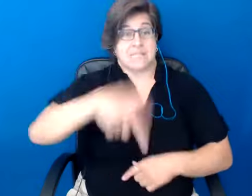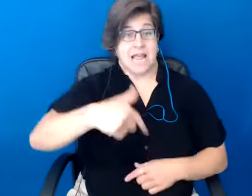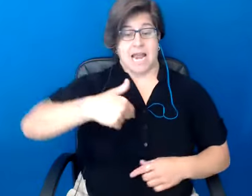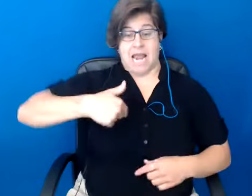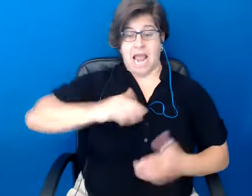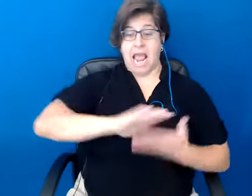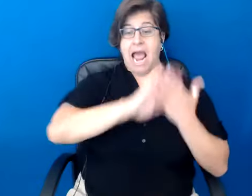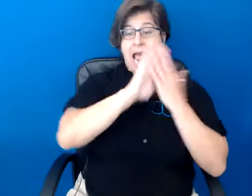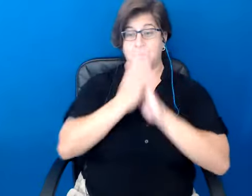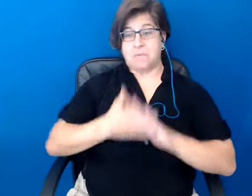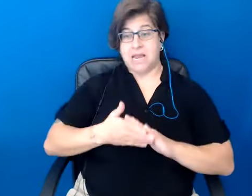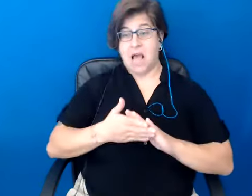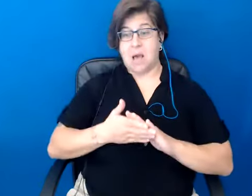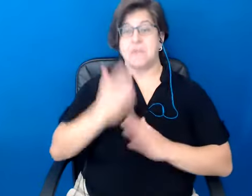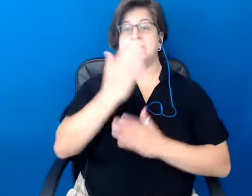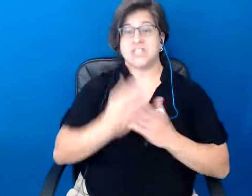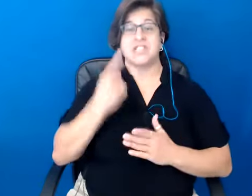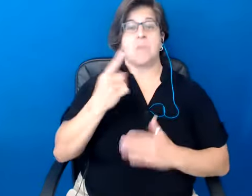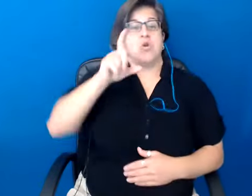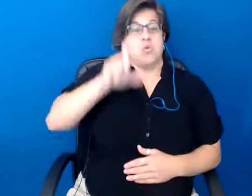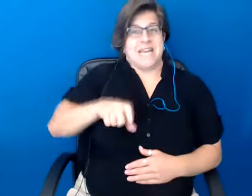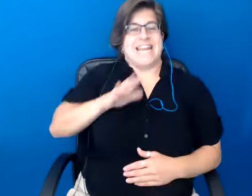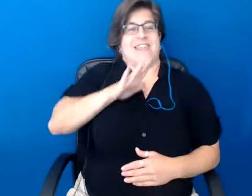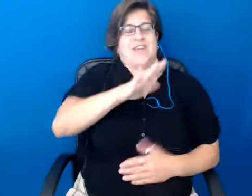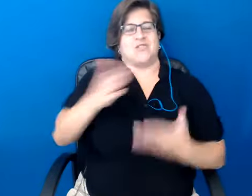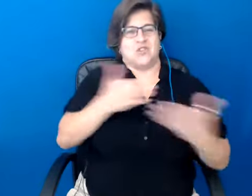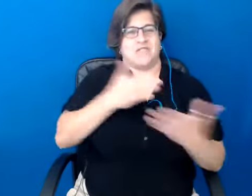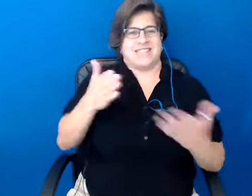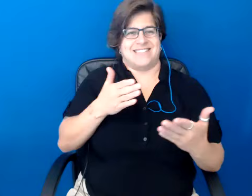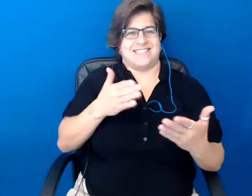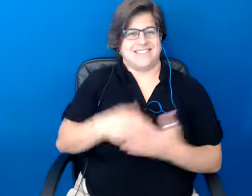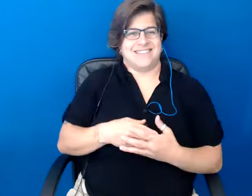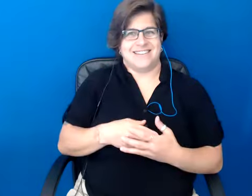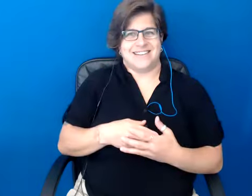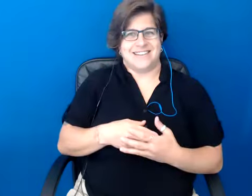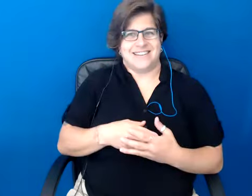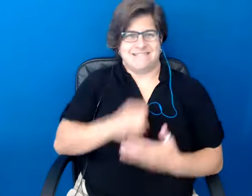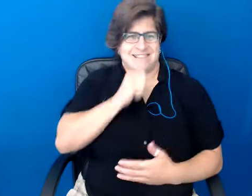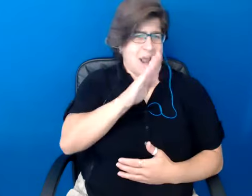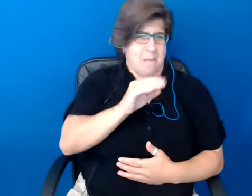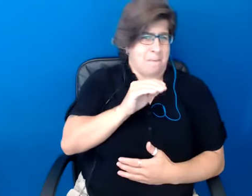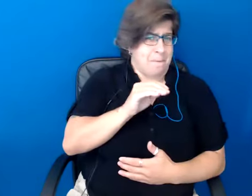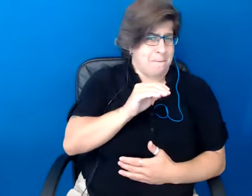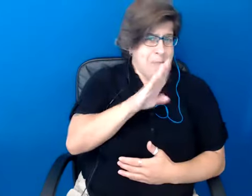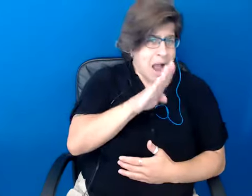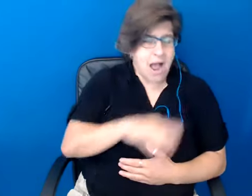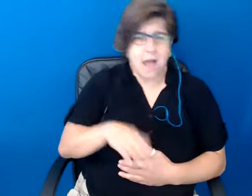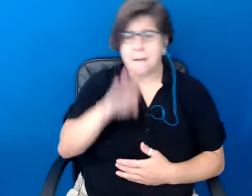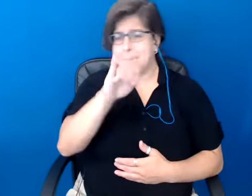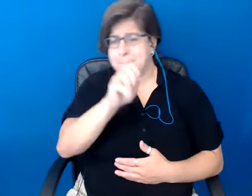knew that 5 months later, after that conference, I would become an heir to their service, right? They didn't